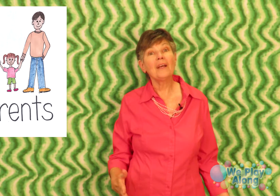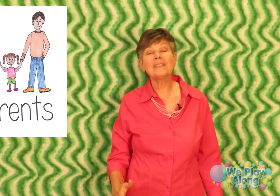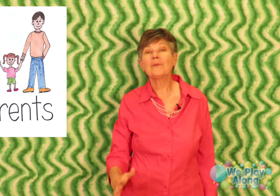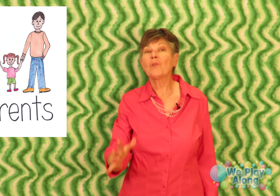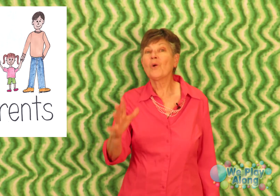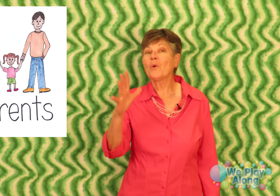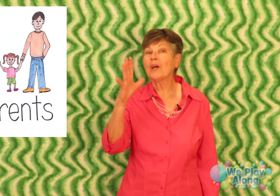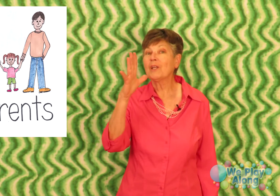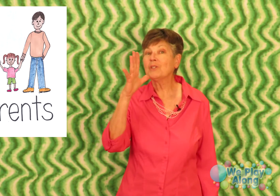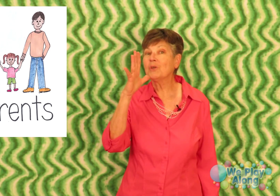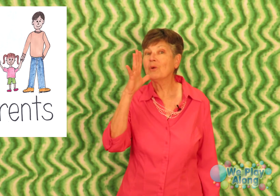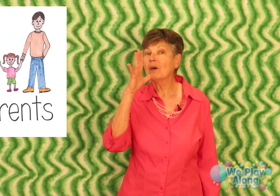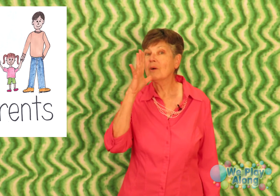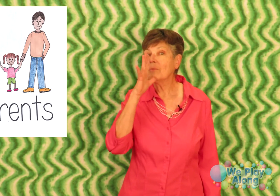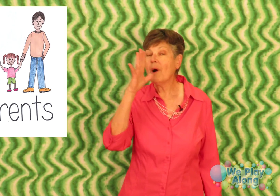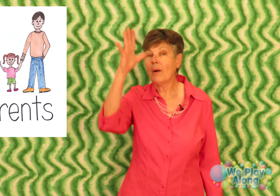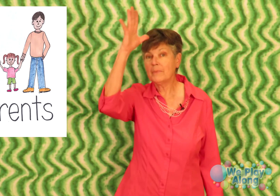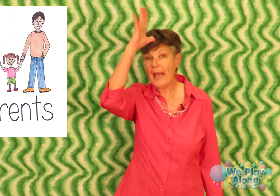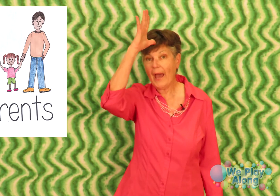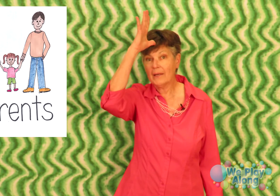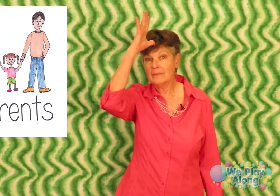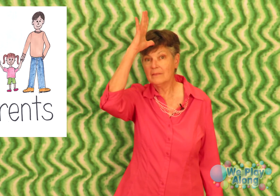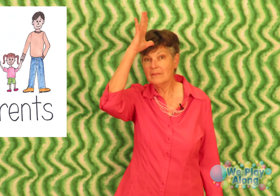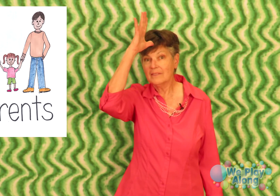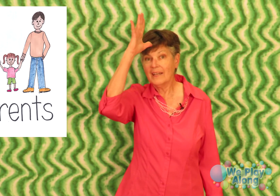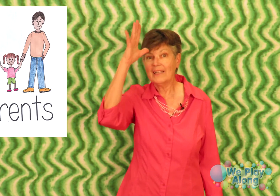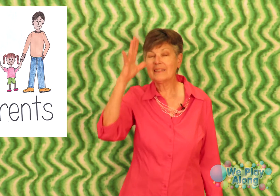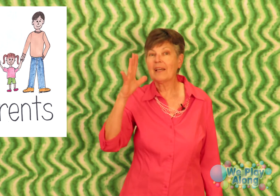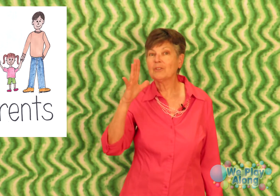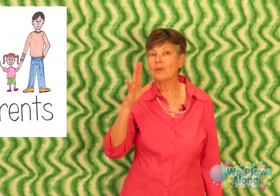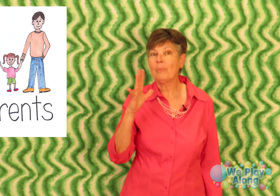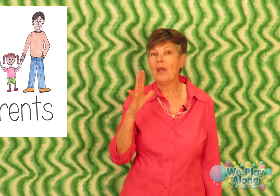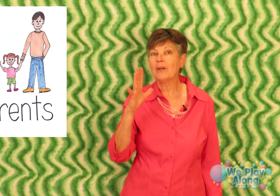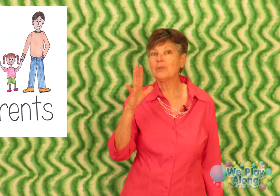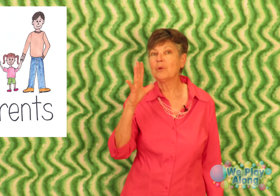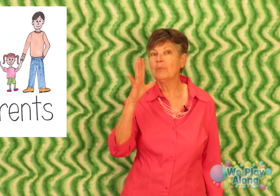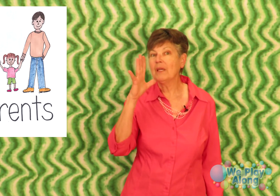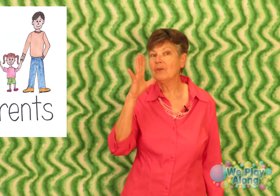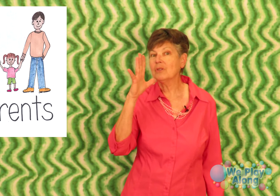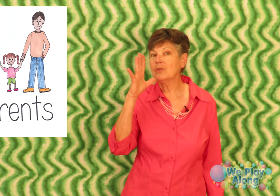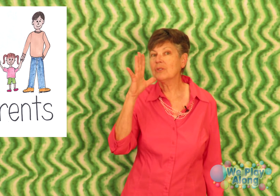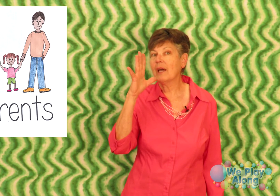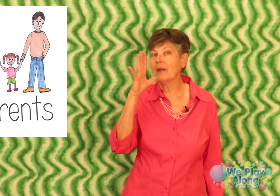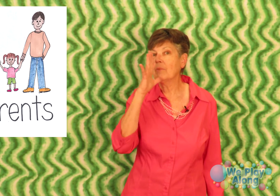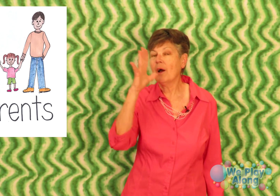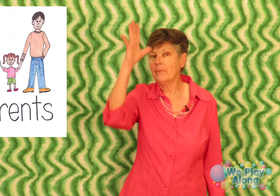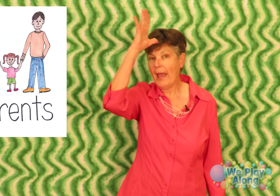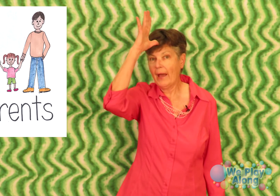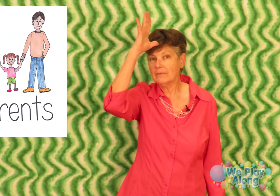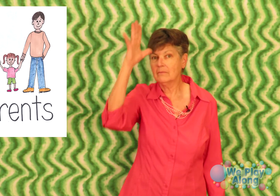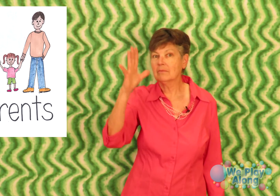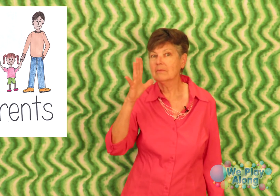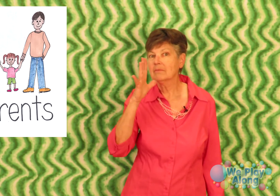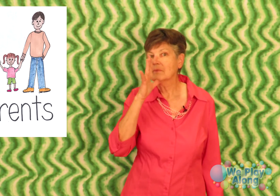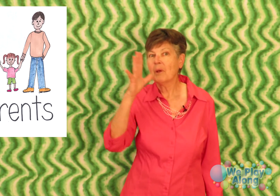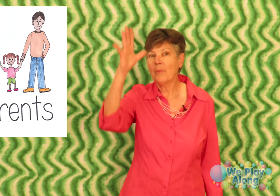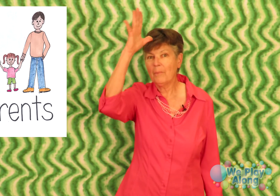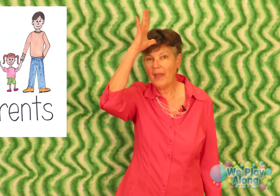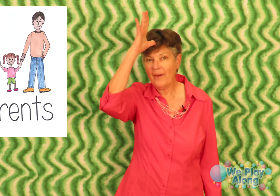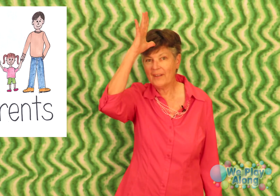parents, we're going to do mom, dad. It's like, so the parents would be, you sign mom, dad.